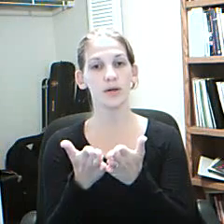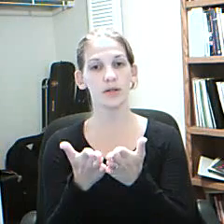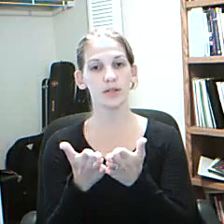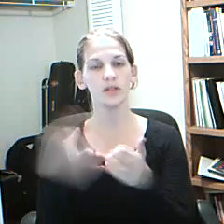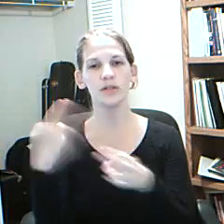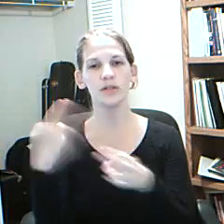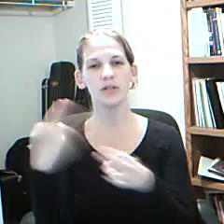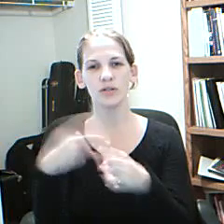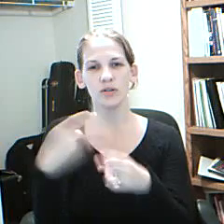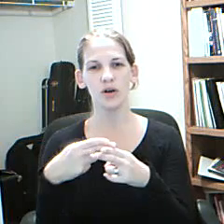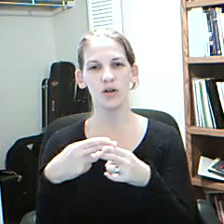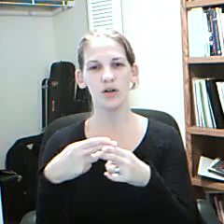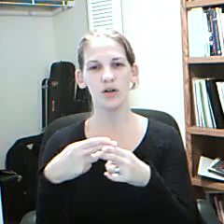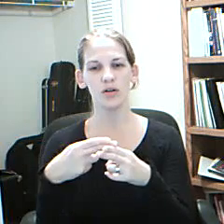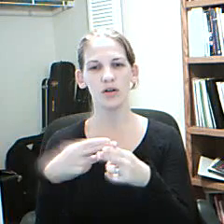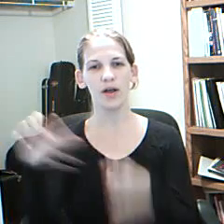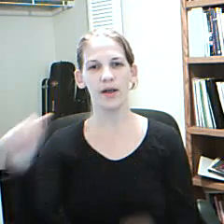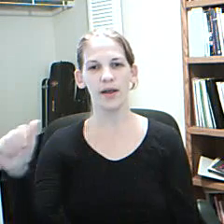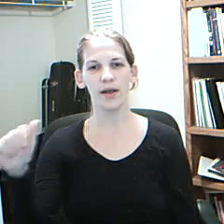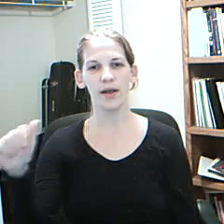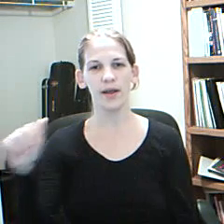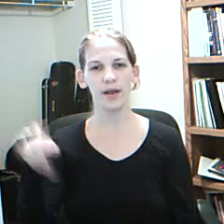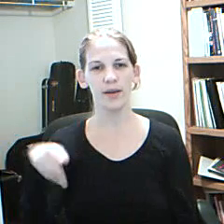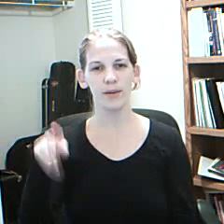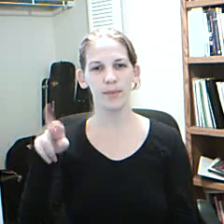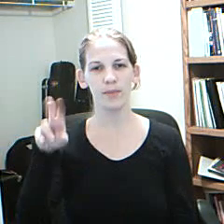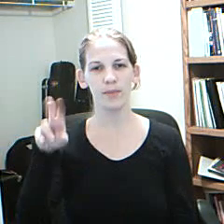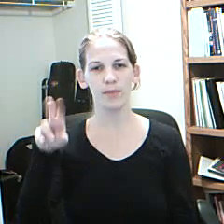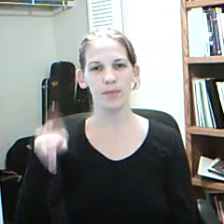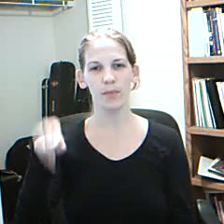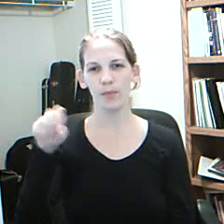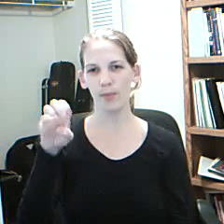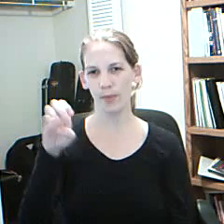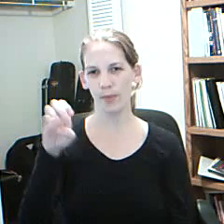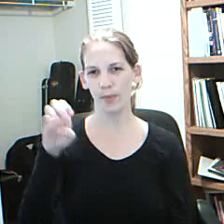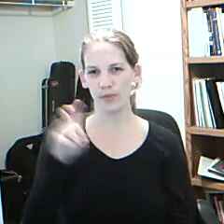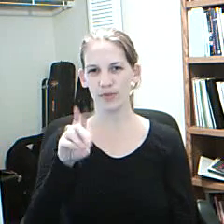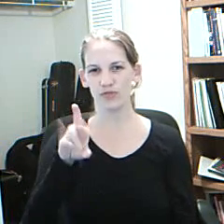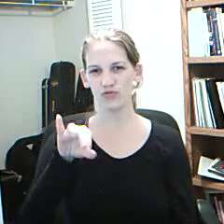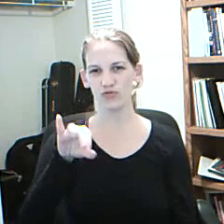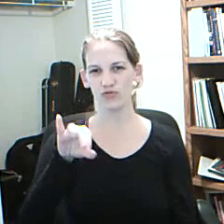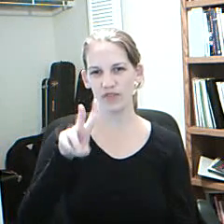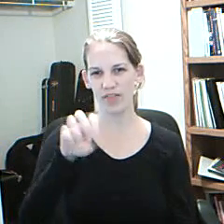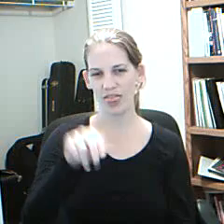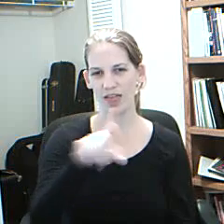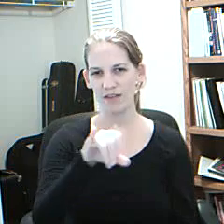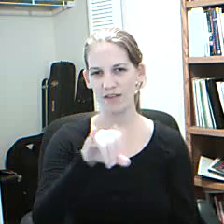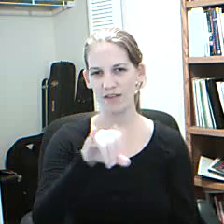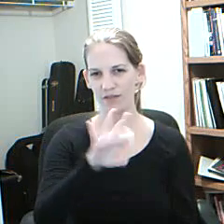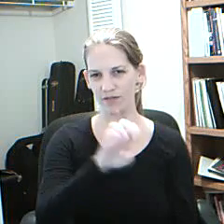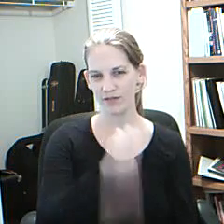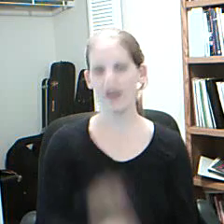Purpose-Driven Life, and I've always heard about that book, and I've always meant to check it out